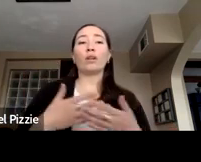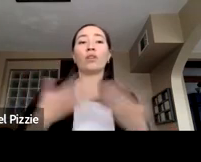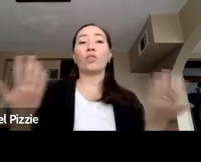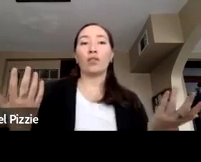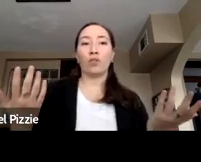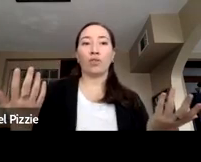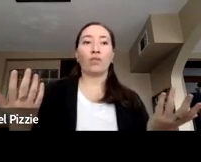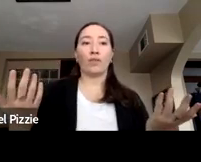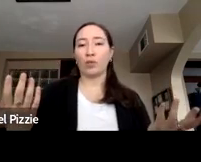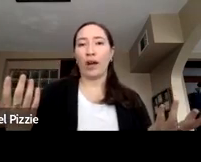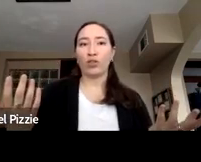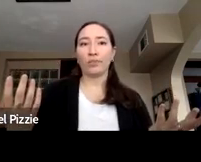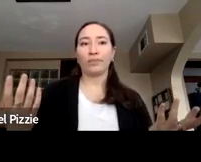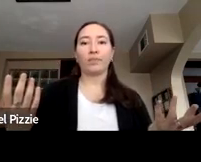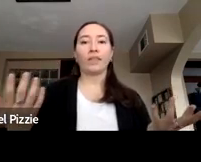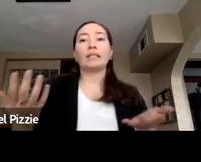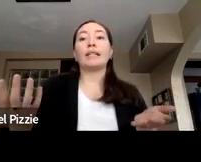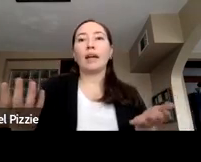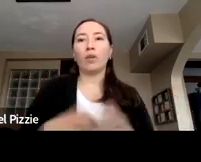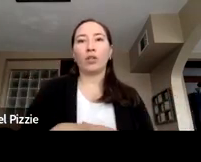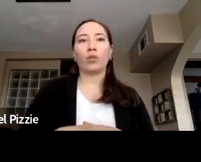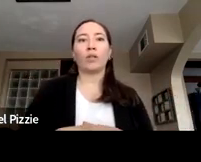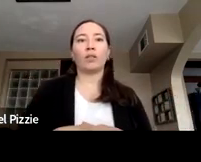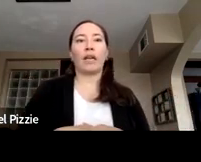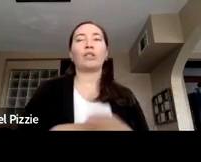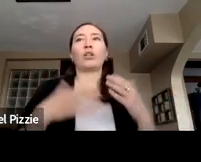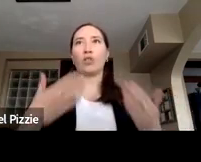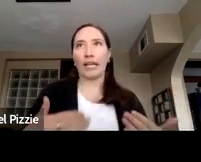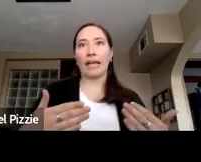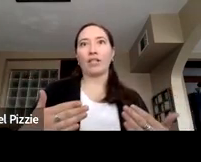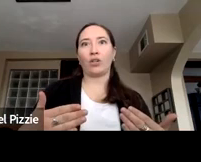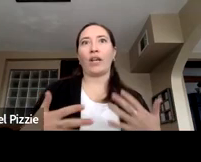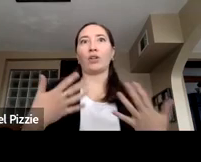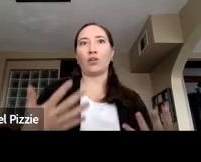or you can create your own survey from scratch. Today, I'm going to show you what it looks like to